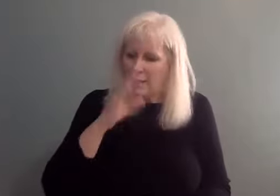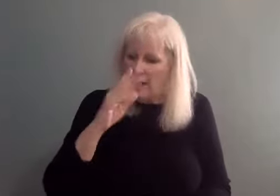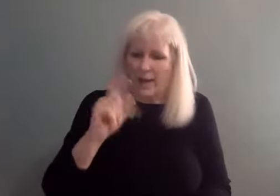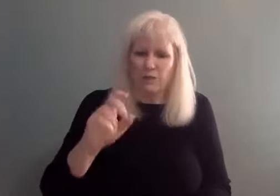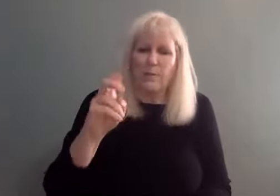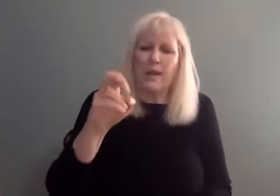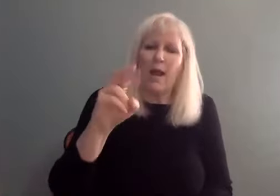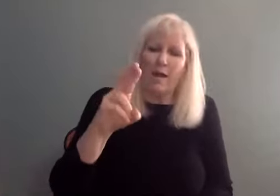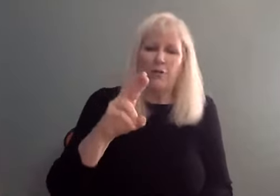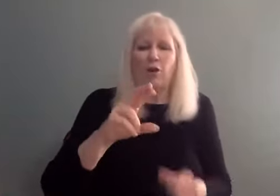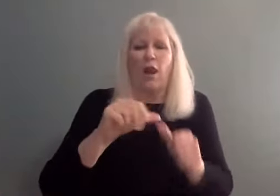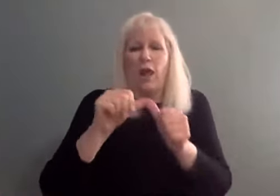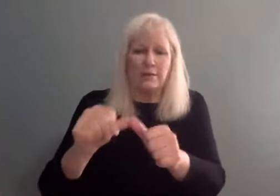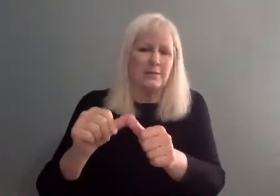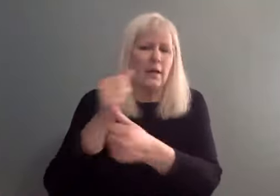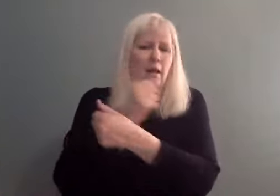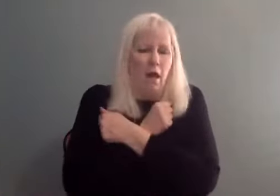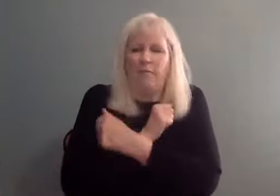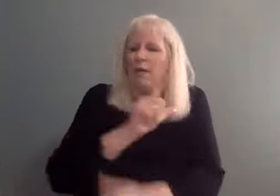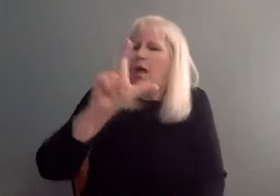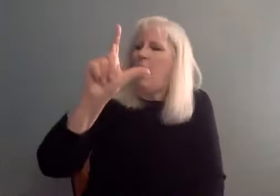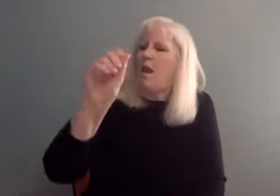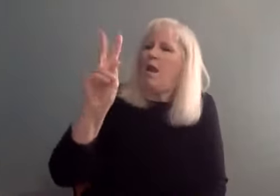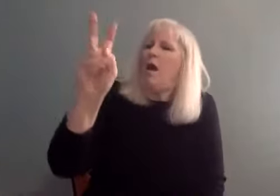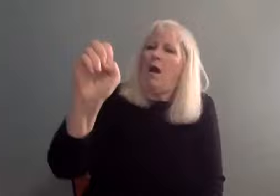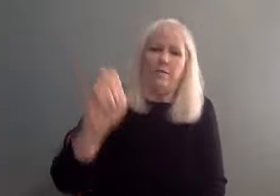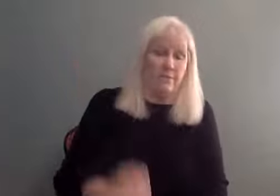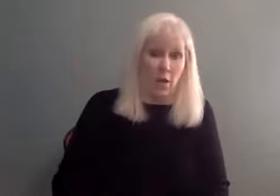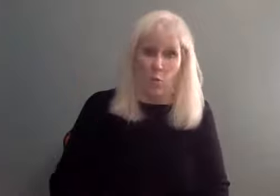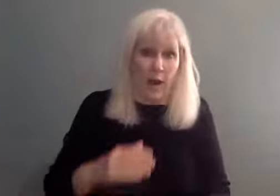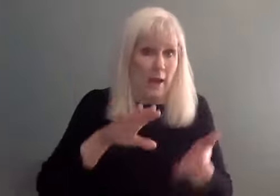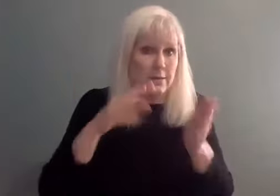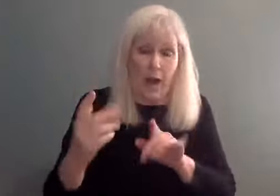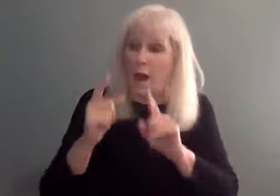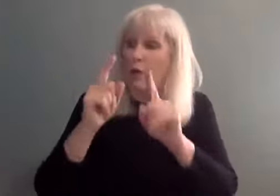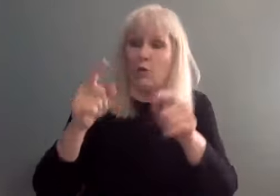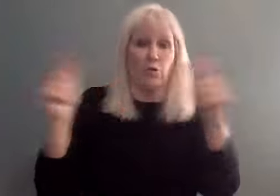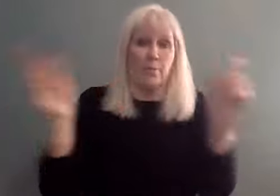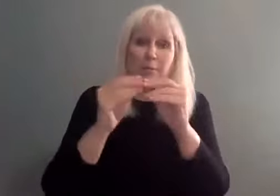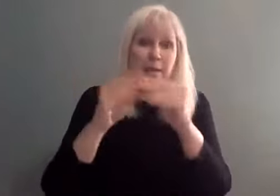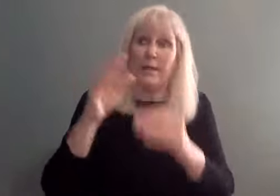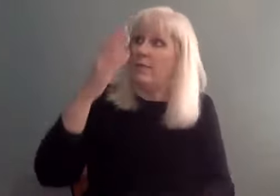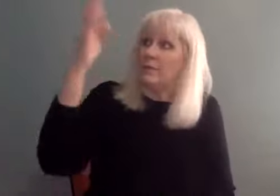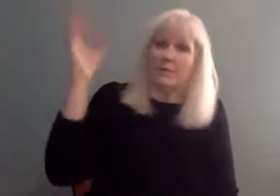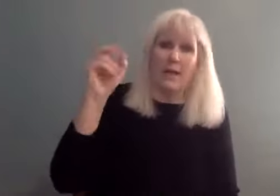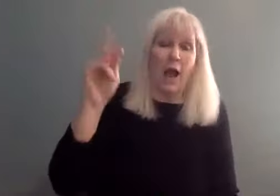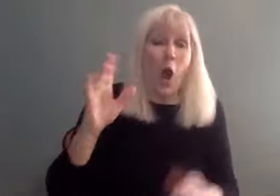comes, whenever it's there, it'll be at the big meeting in the sky. And I hope they let me be a greeter for a while, but